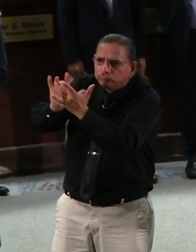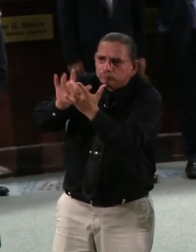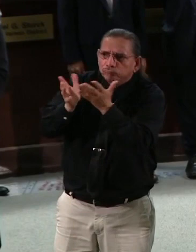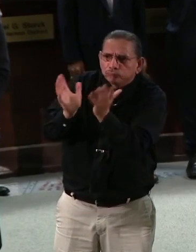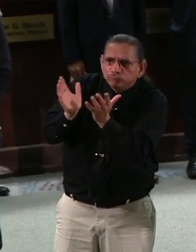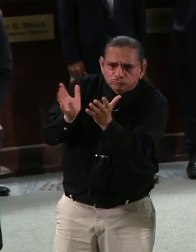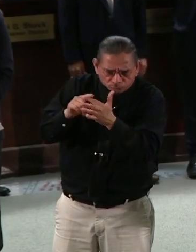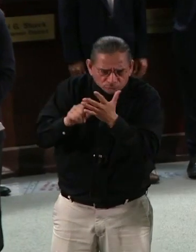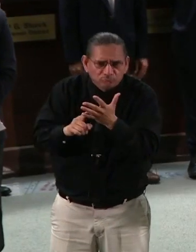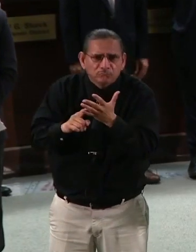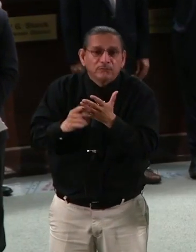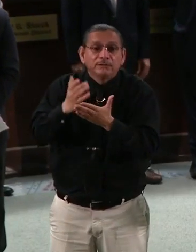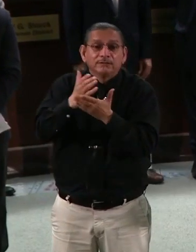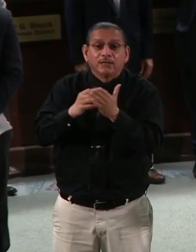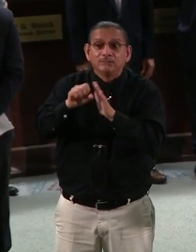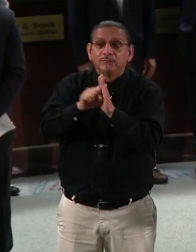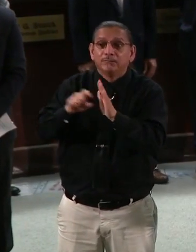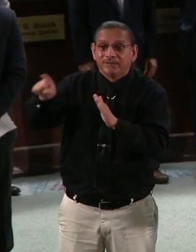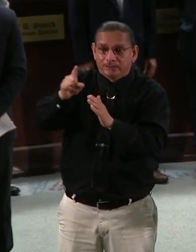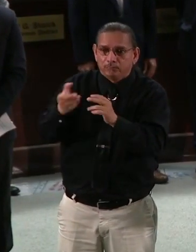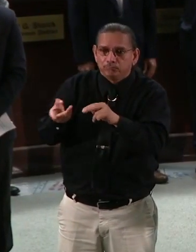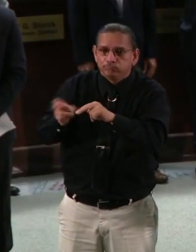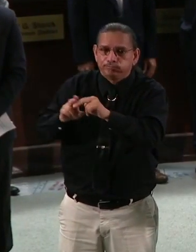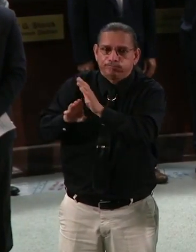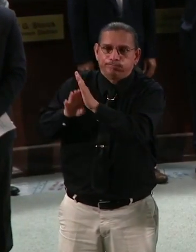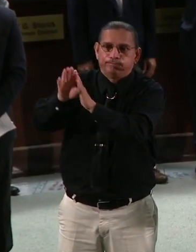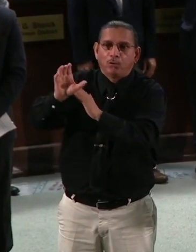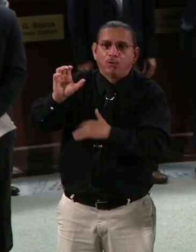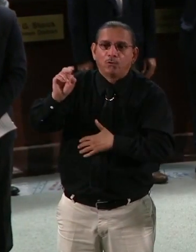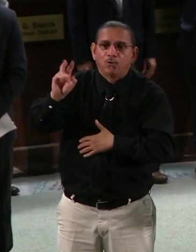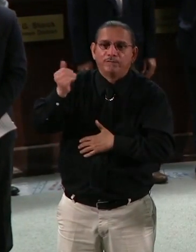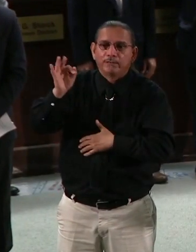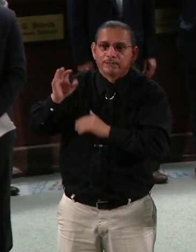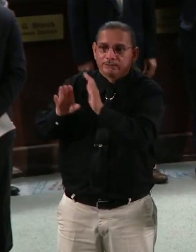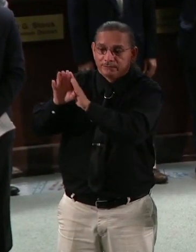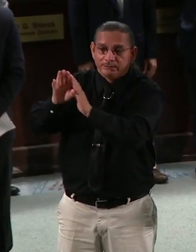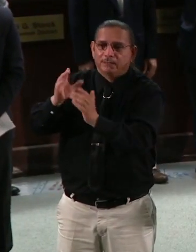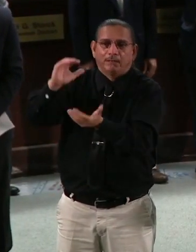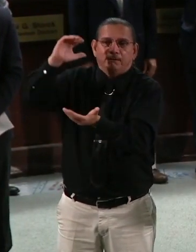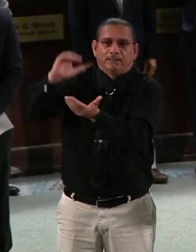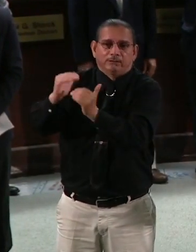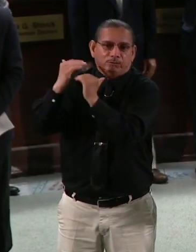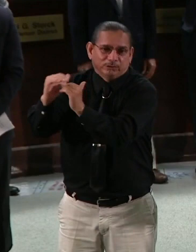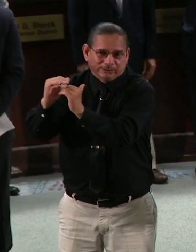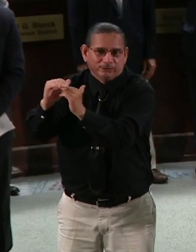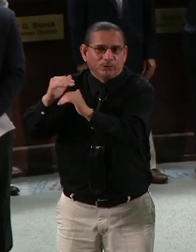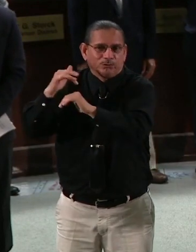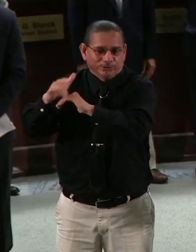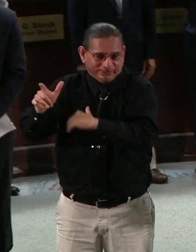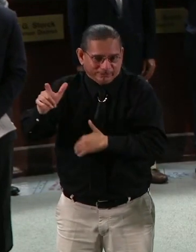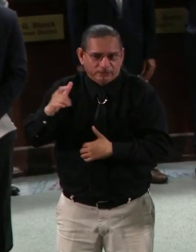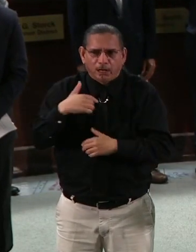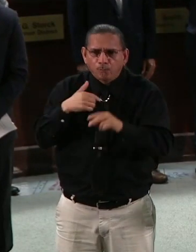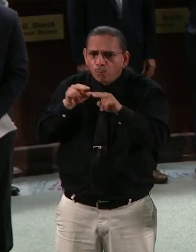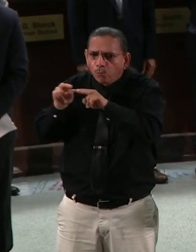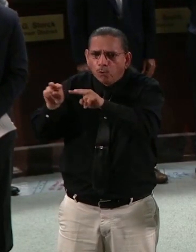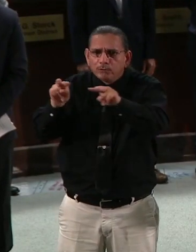surges in other states that have eased restrictions prematurely, and I am monitoring those very